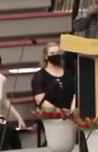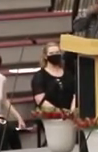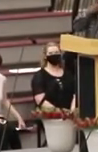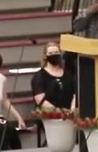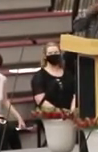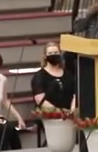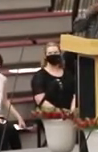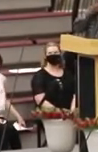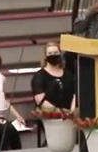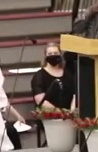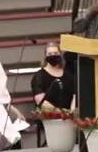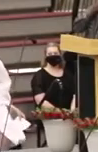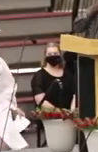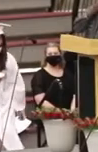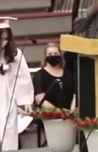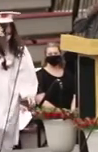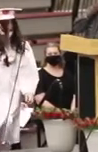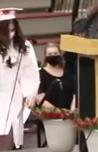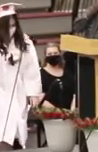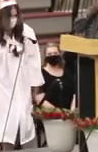Hannah Olivia Denotes.